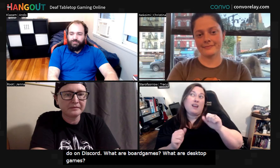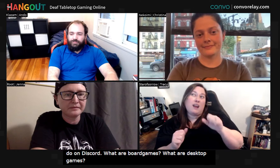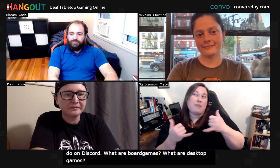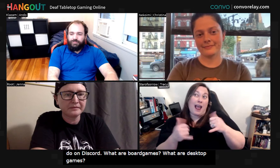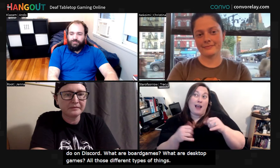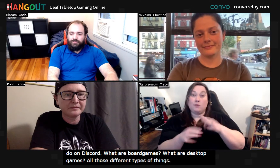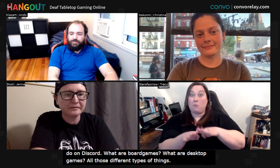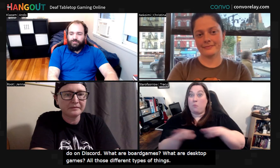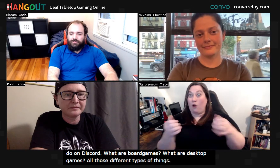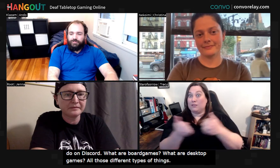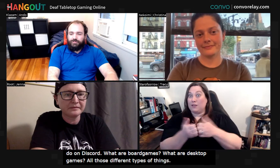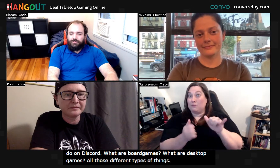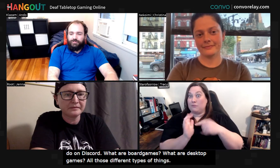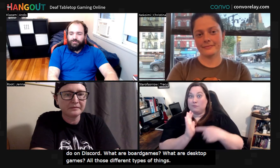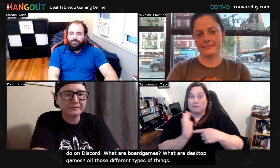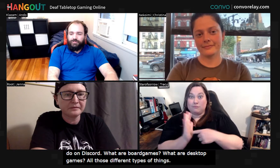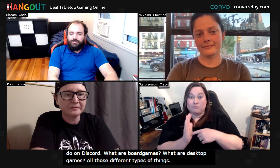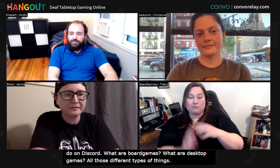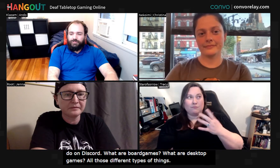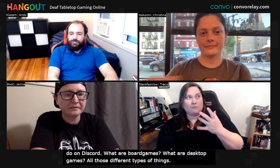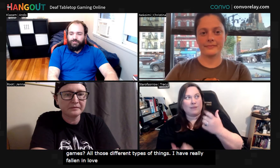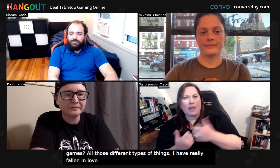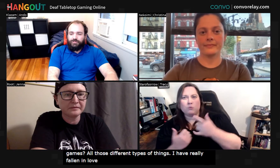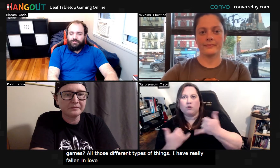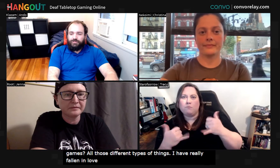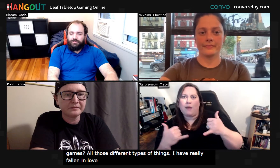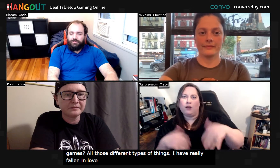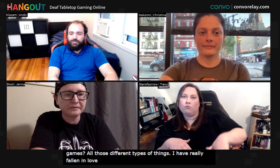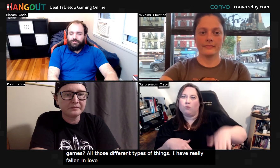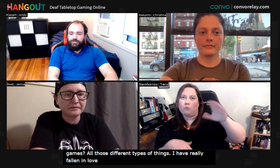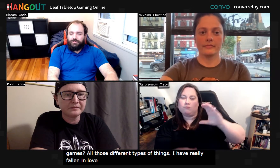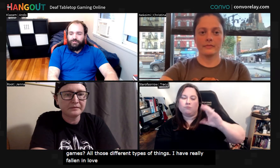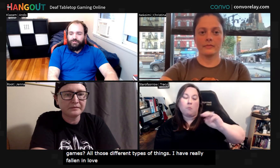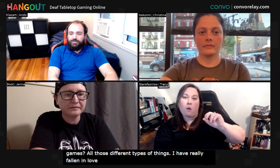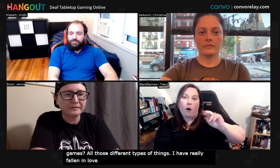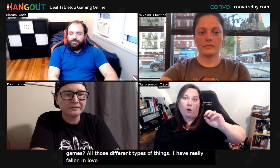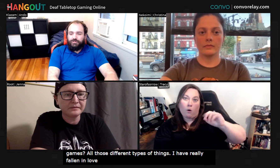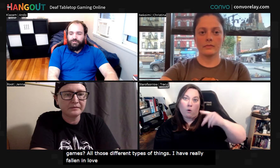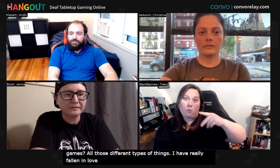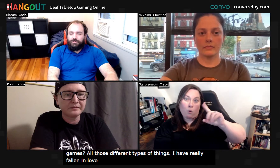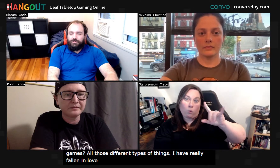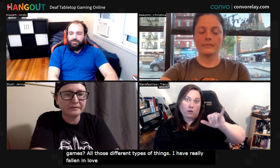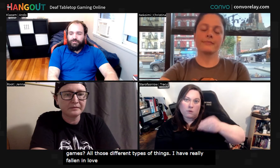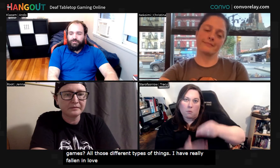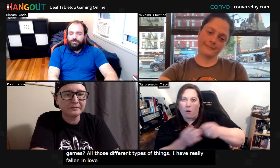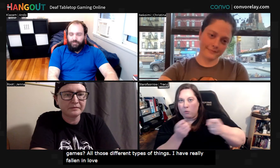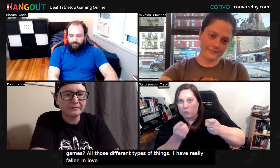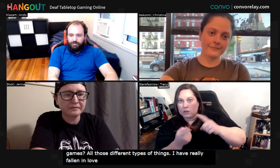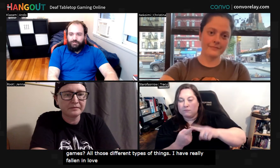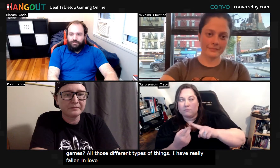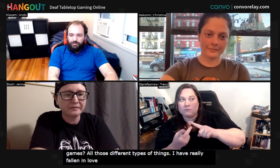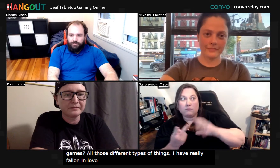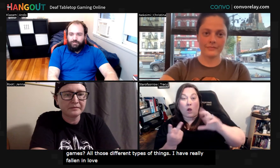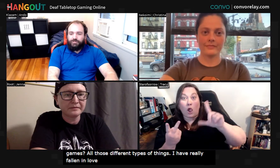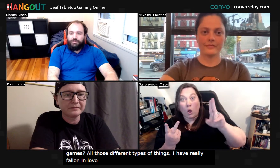different variety of games online. And I also play board games online. You think about the games that you played growing up: